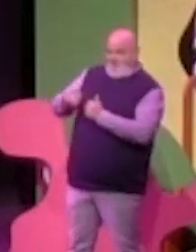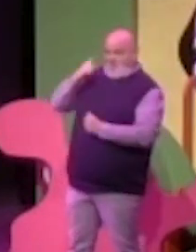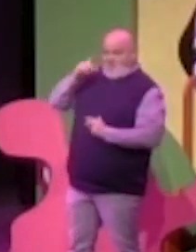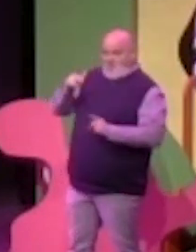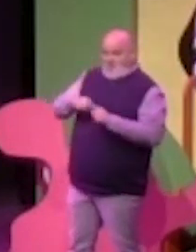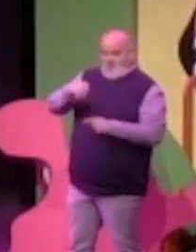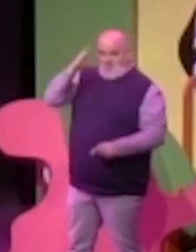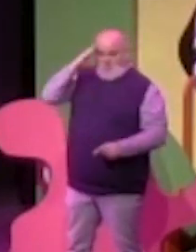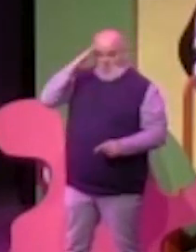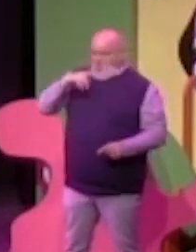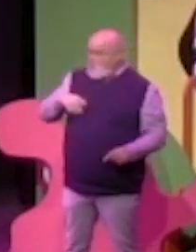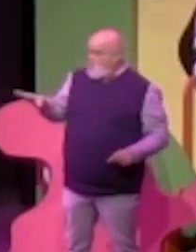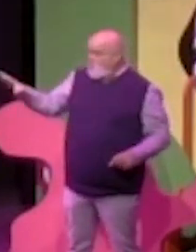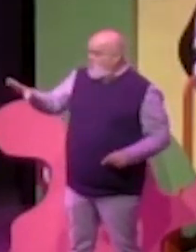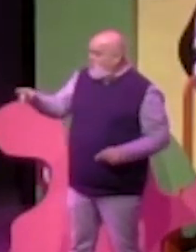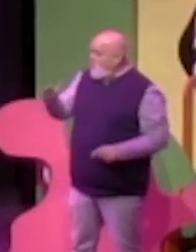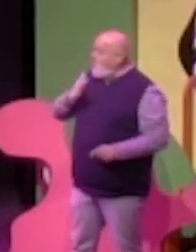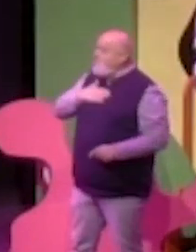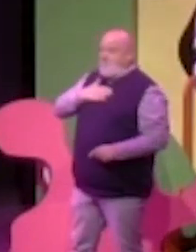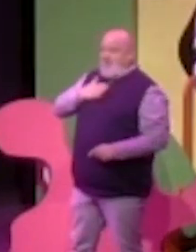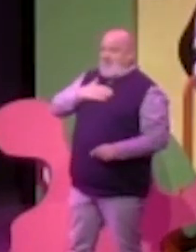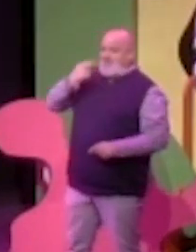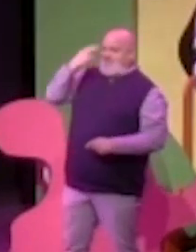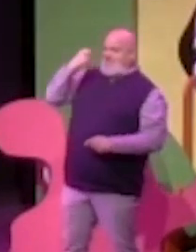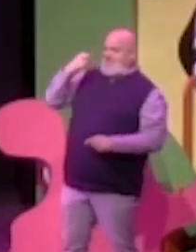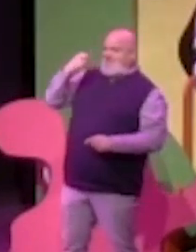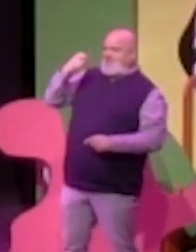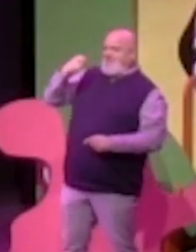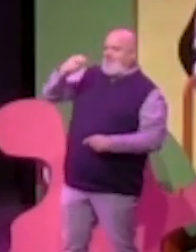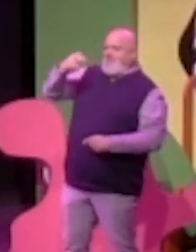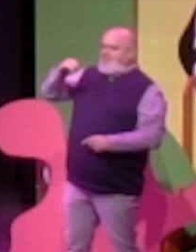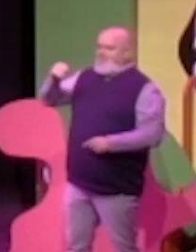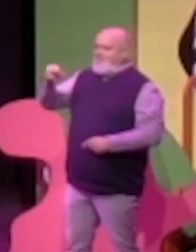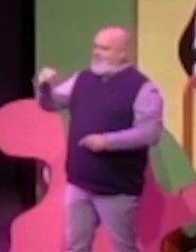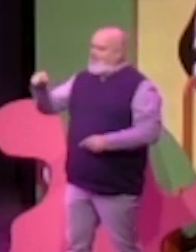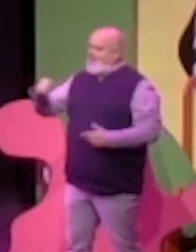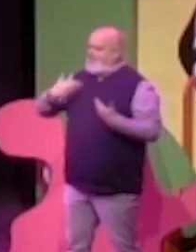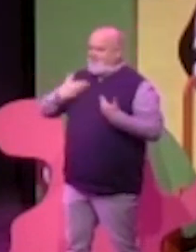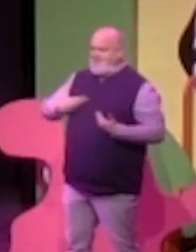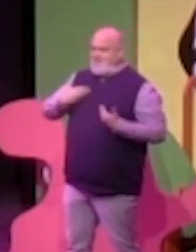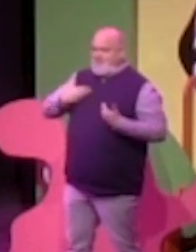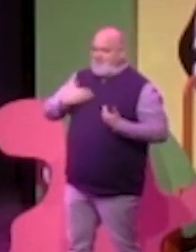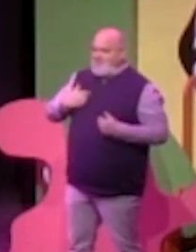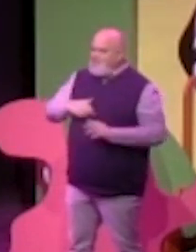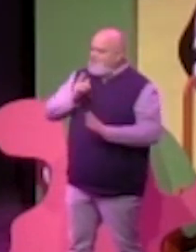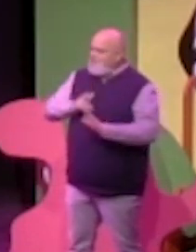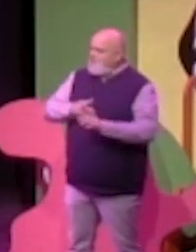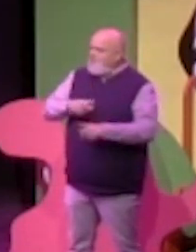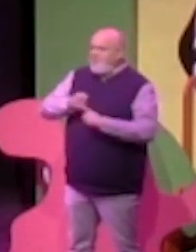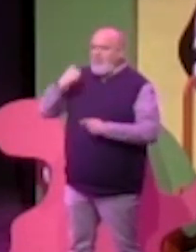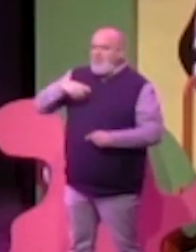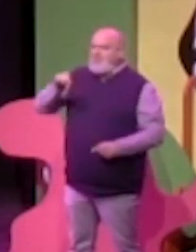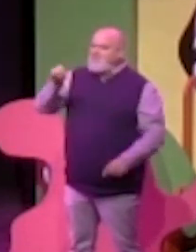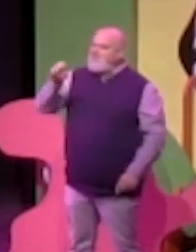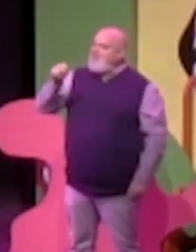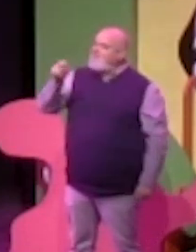know. My pronouns are he, him, his. I'm joining you today from what is now known as Denver,